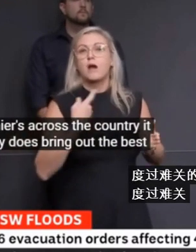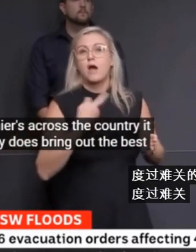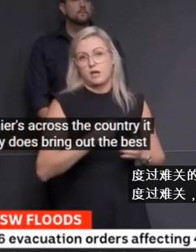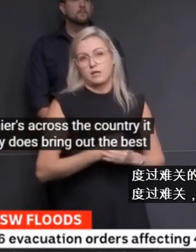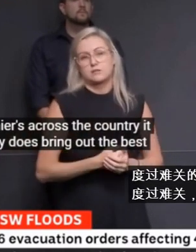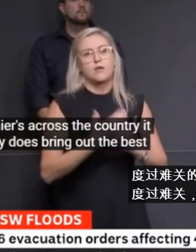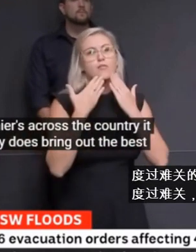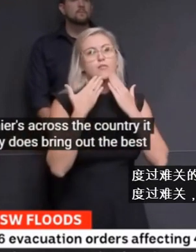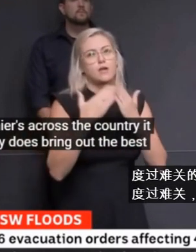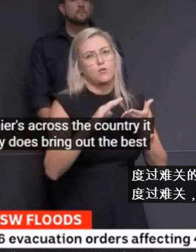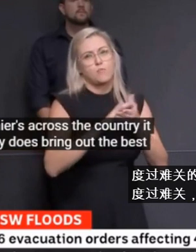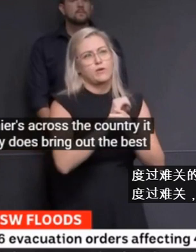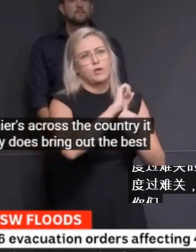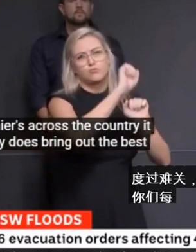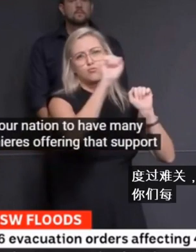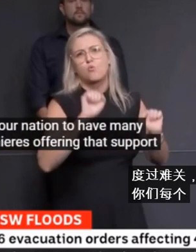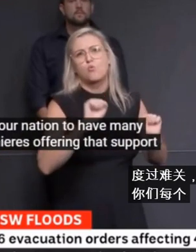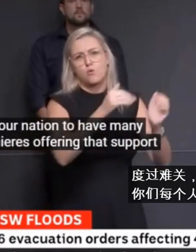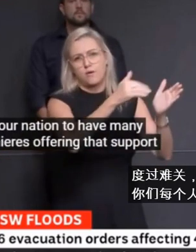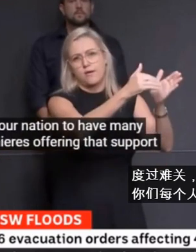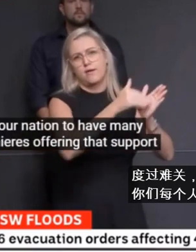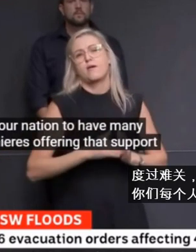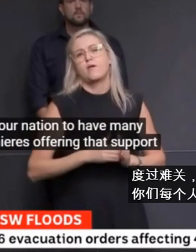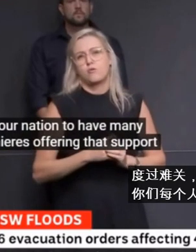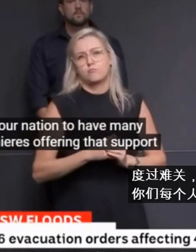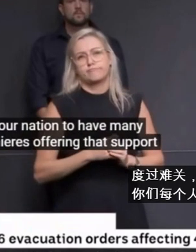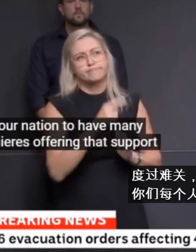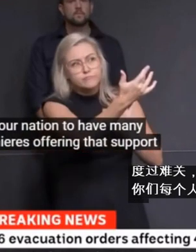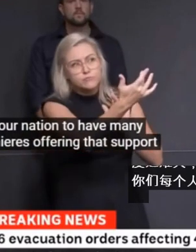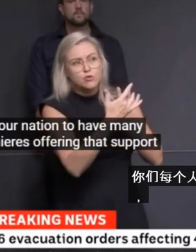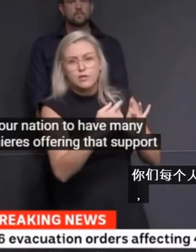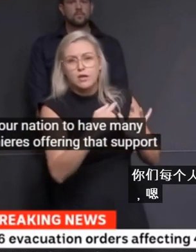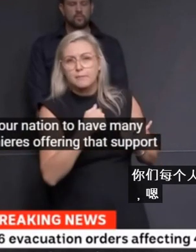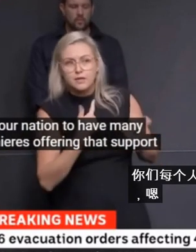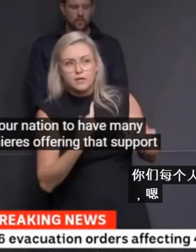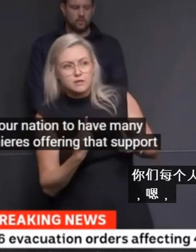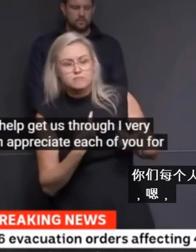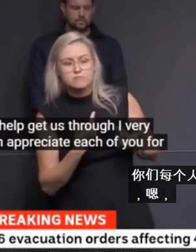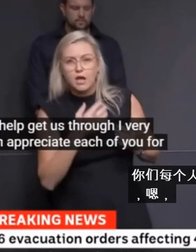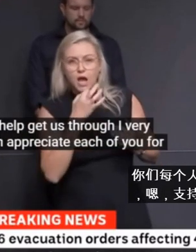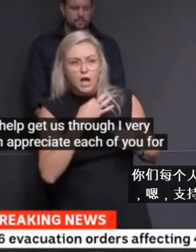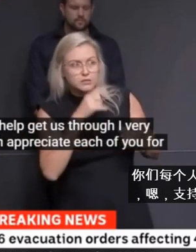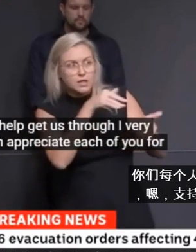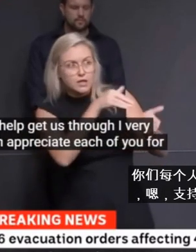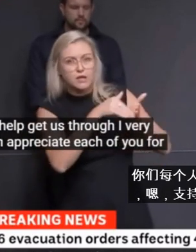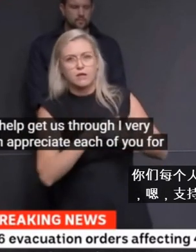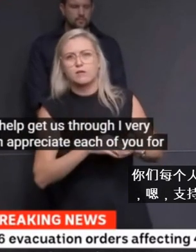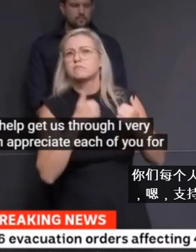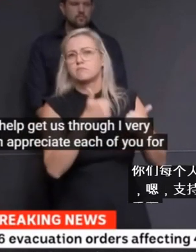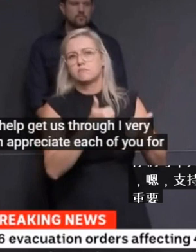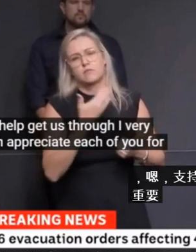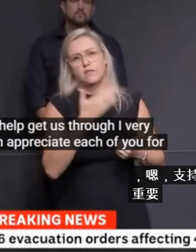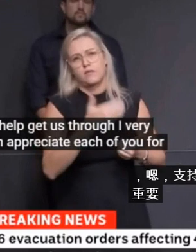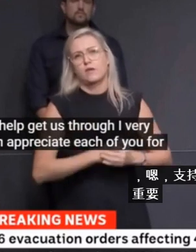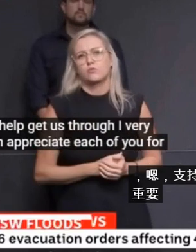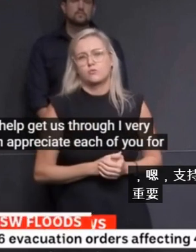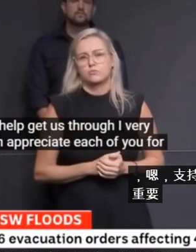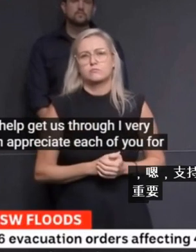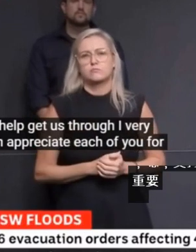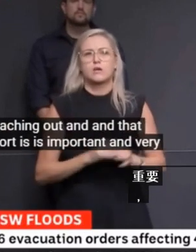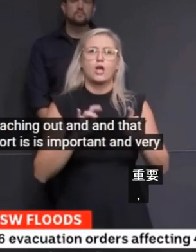through. I very much appreciate each of you for reaching out, and that support is